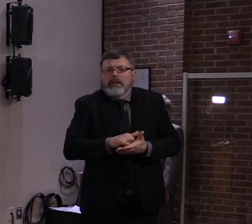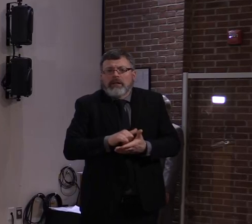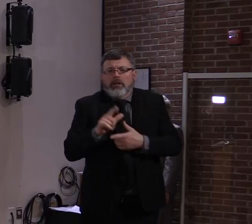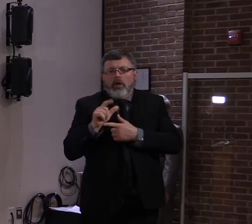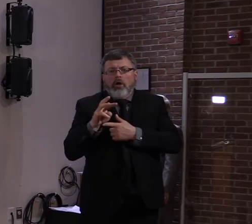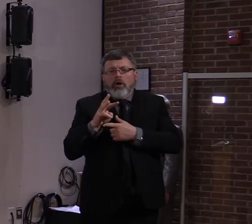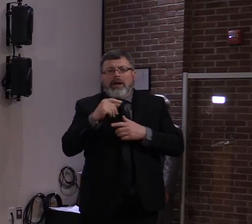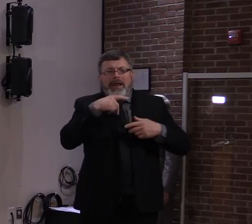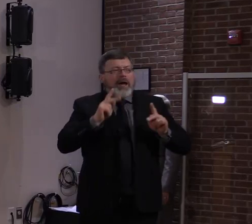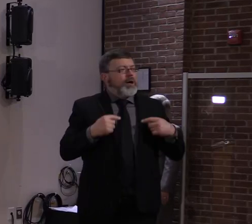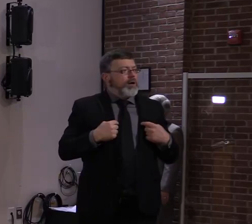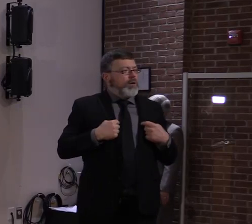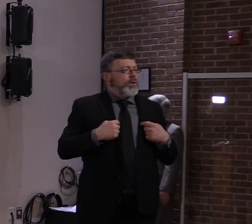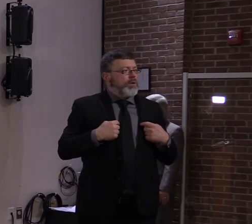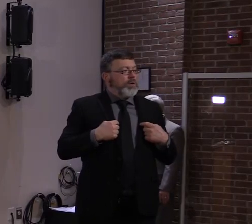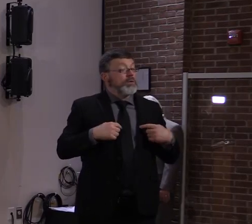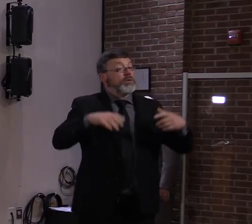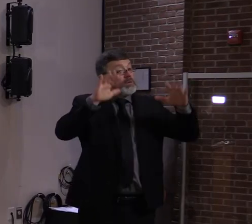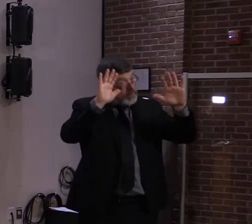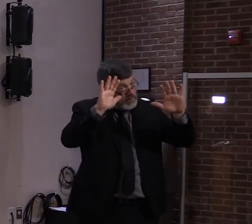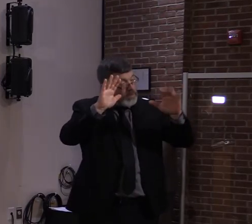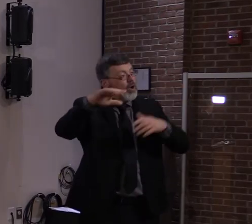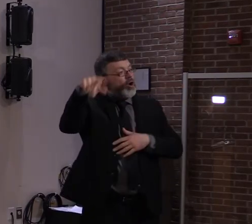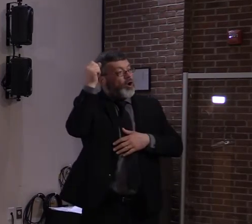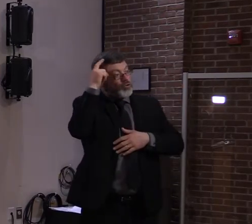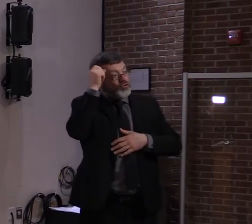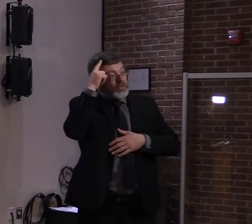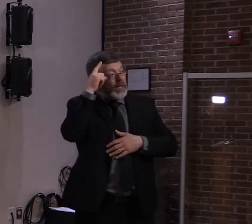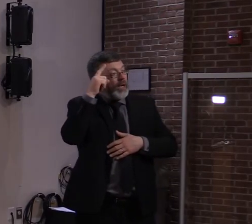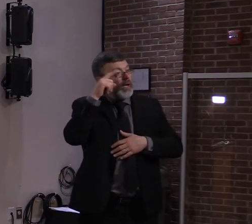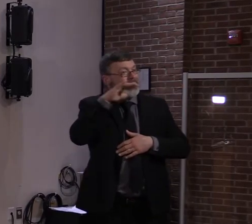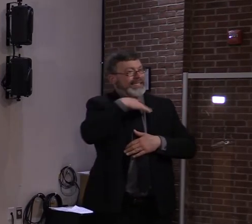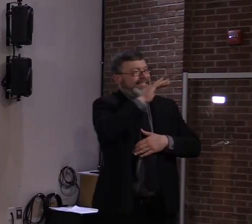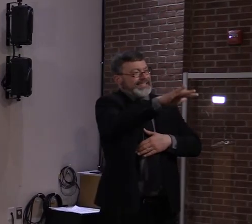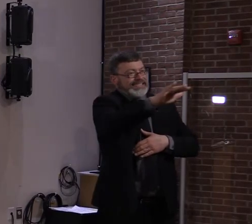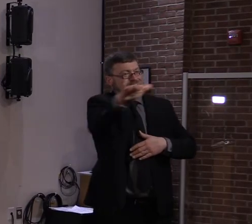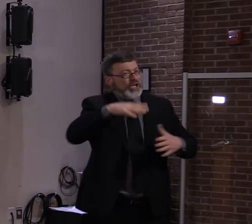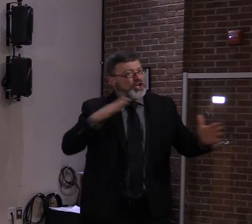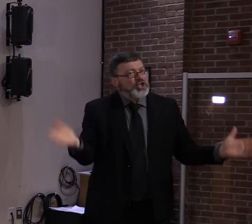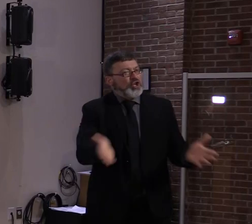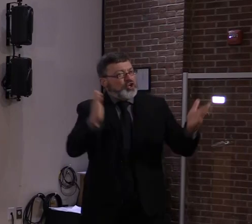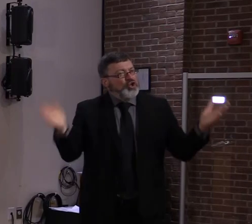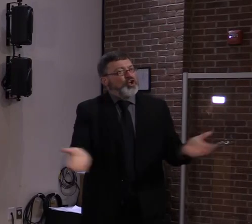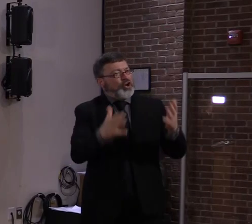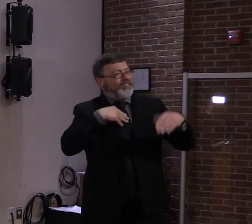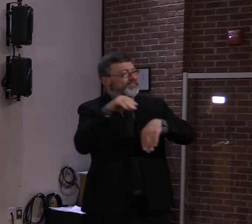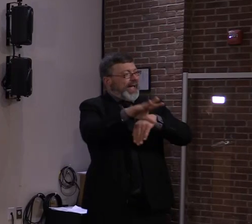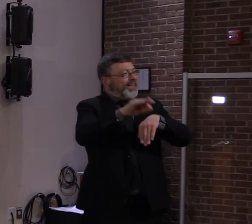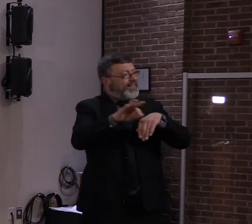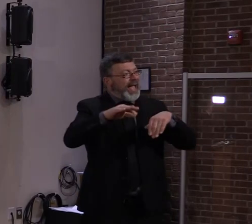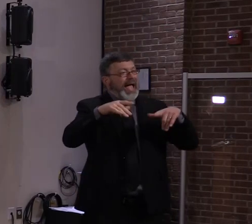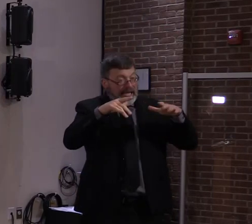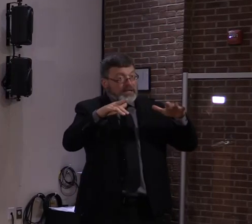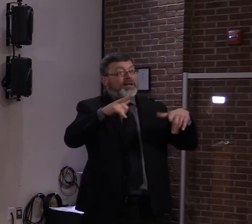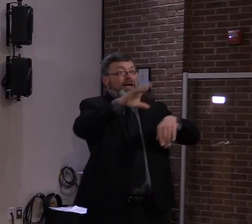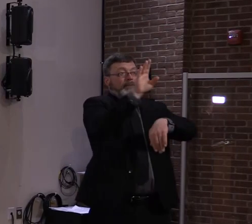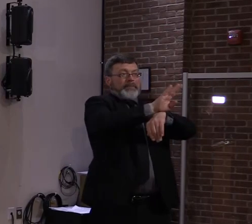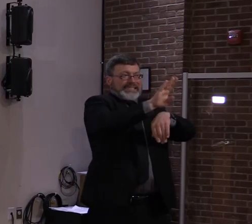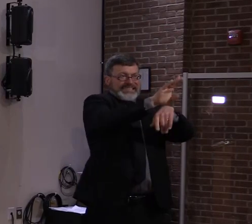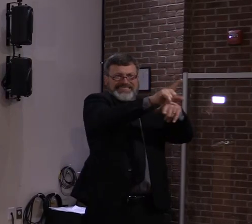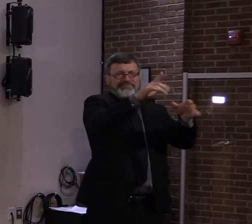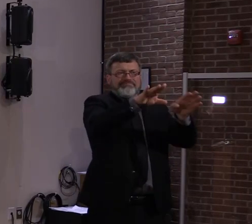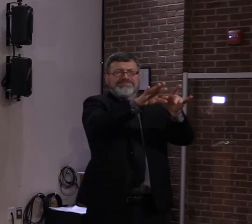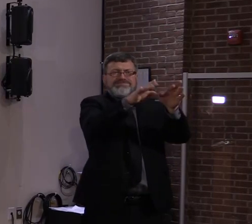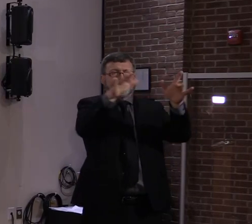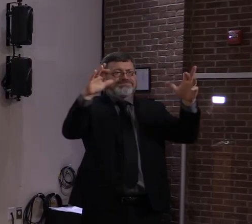do get vaccinated and the more businesses that are open back up, the more tourism we start to see, and things getting back to